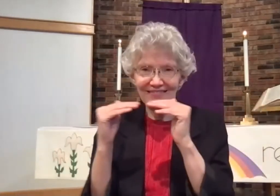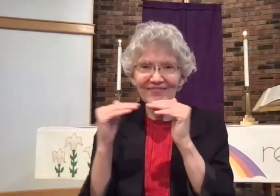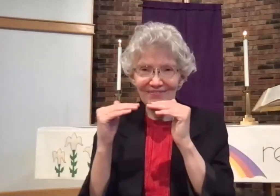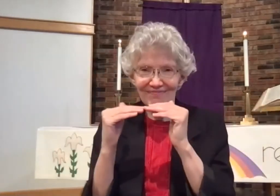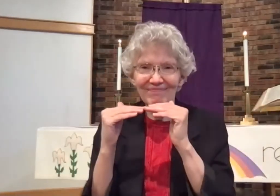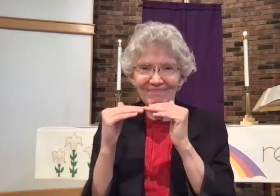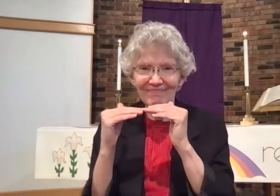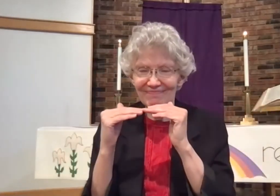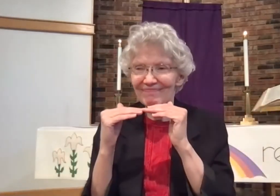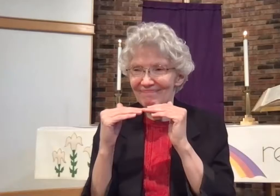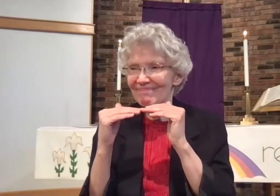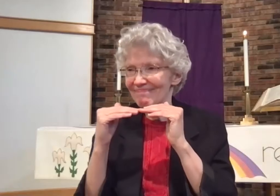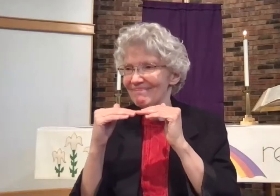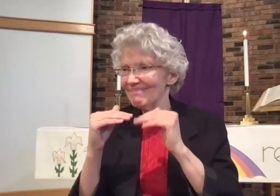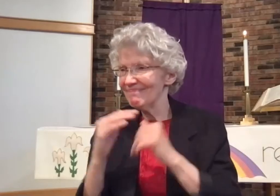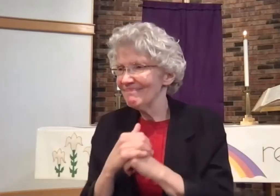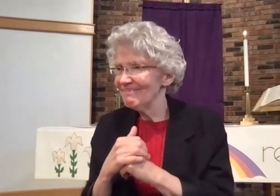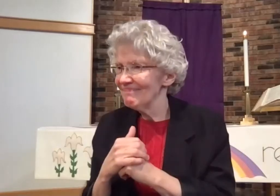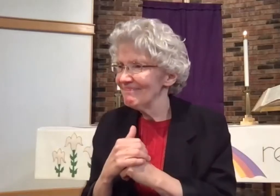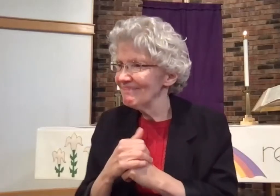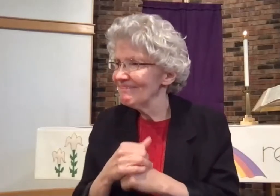It's a moment of at last.